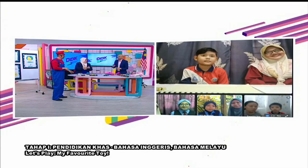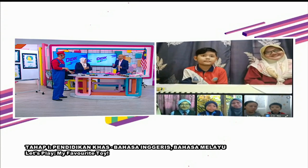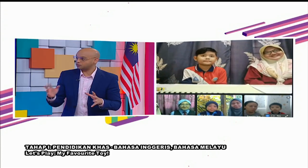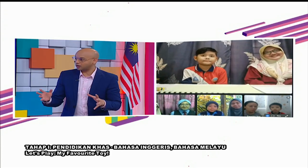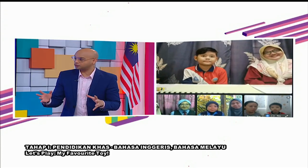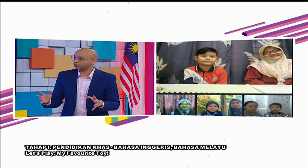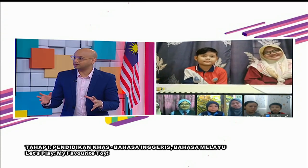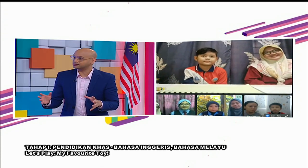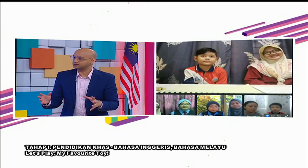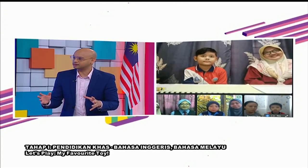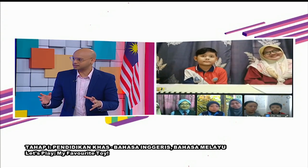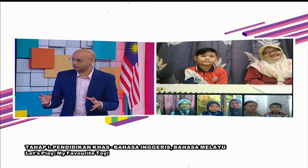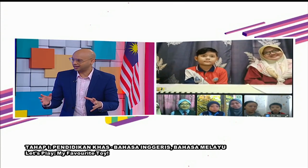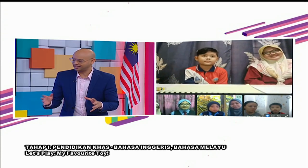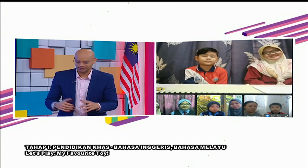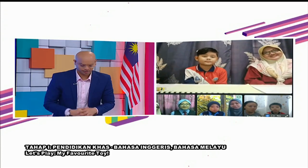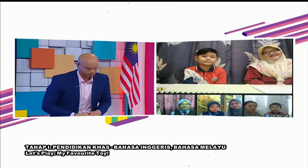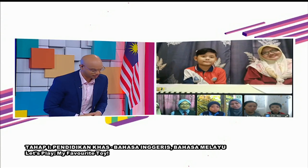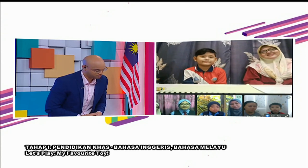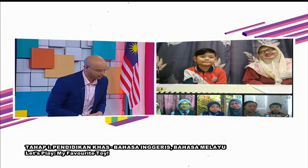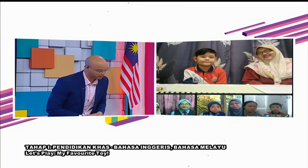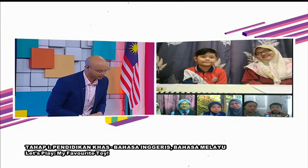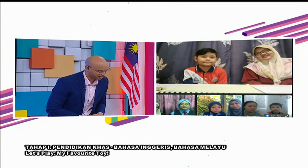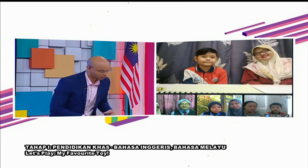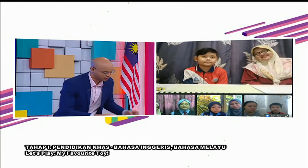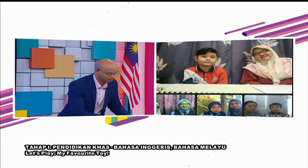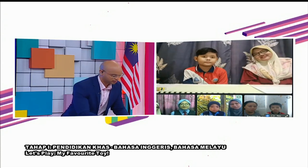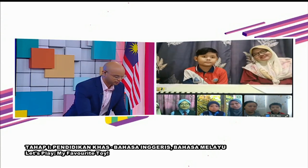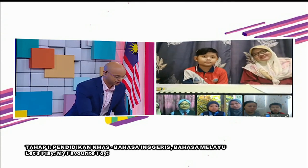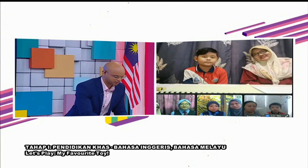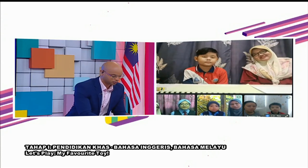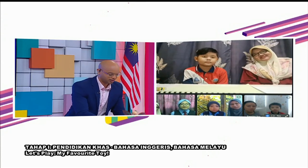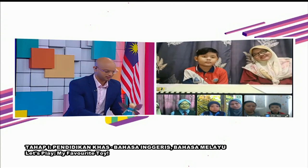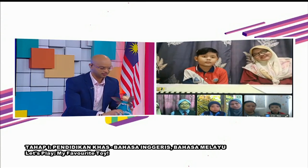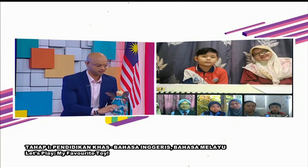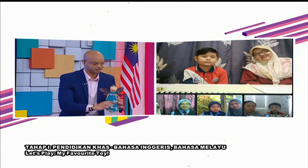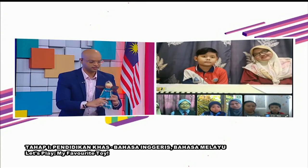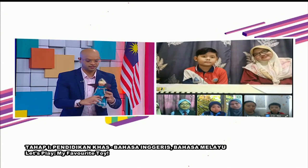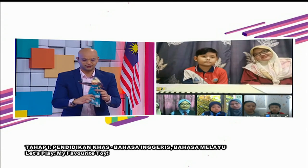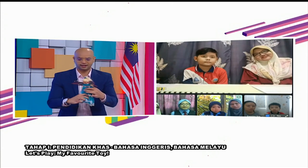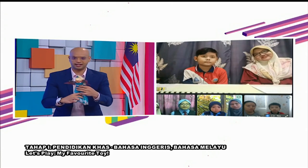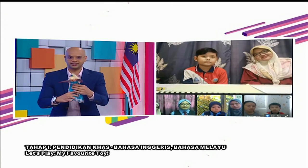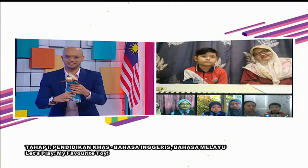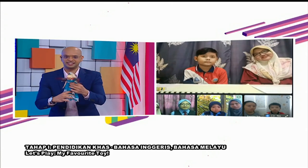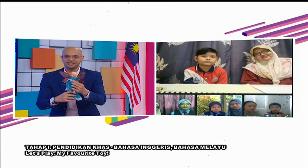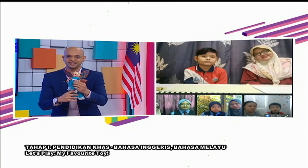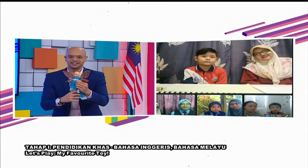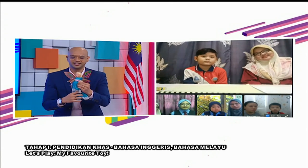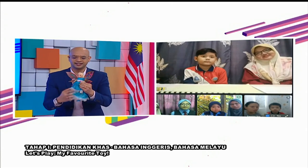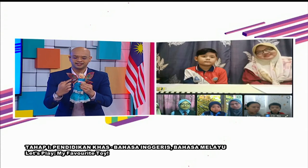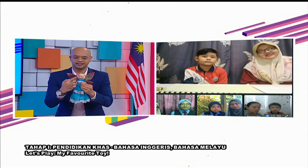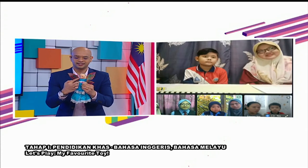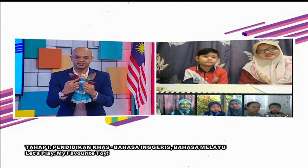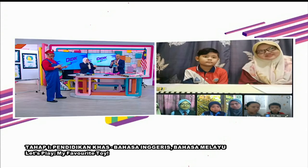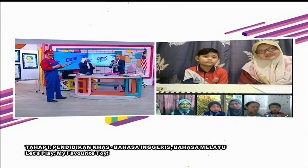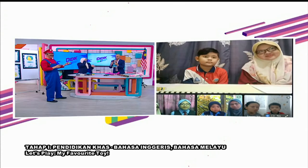we can get everyone to answer. Is that okay? Yes, sure. Maybe the next one. This one here. Can they see?